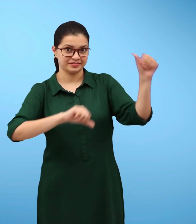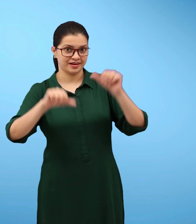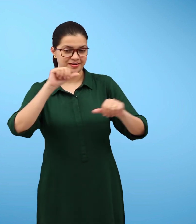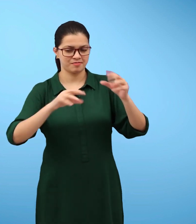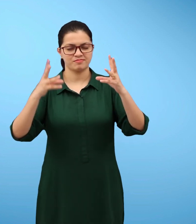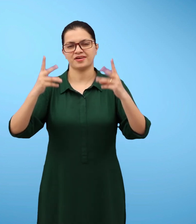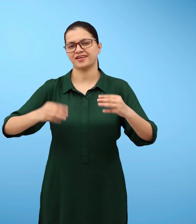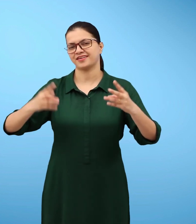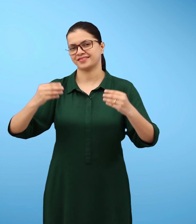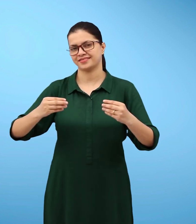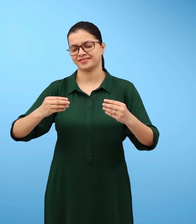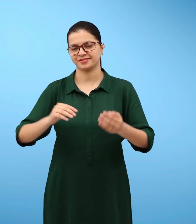science mathematics.